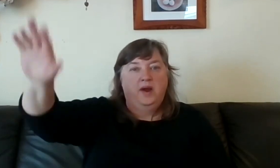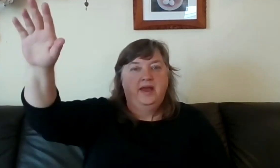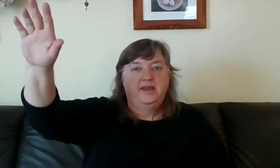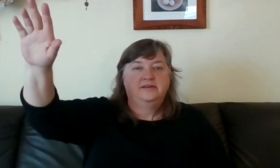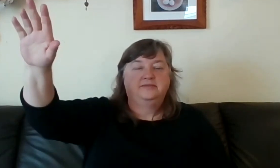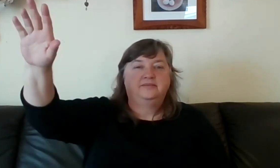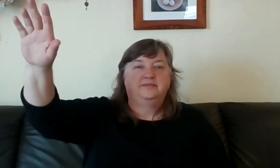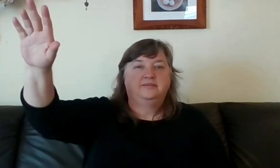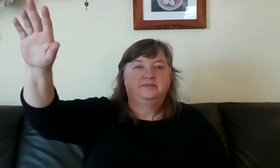Away.